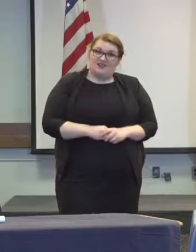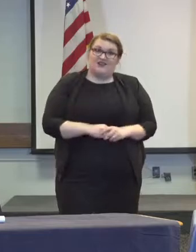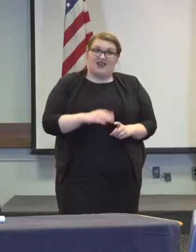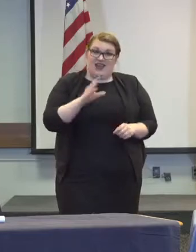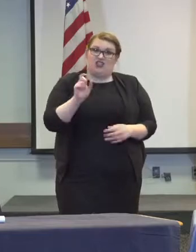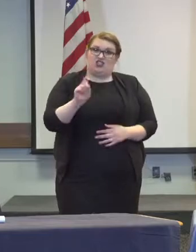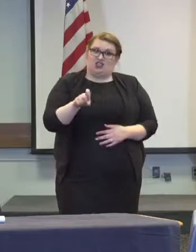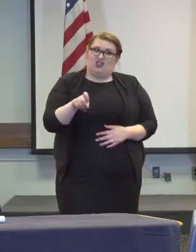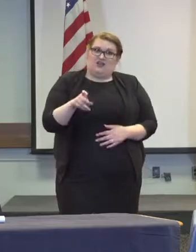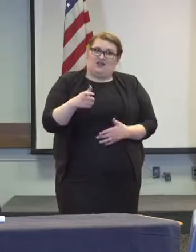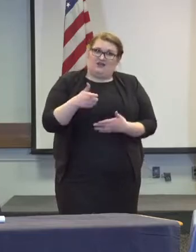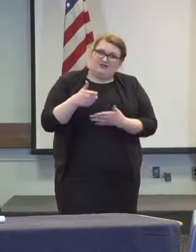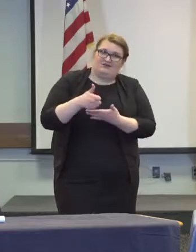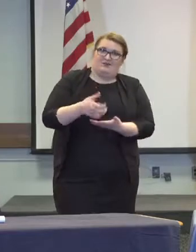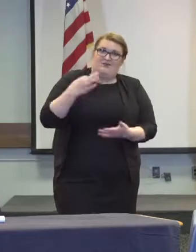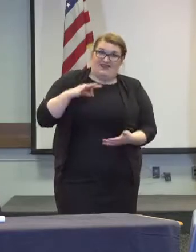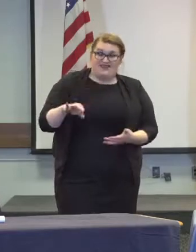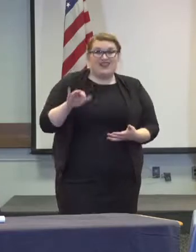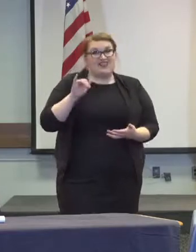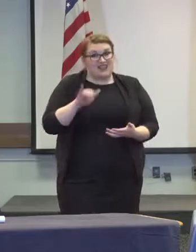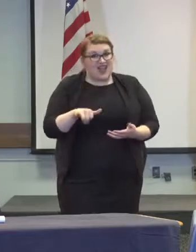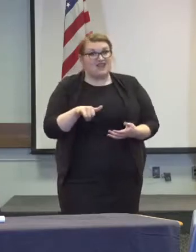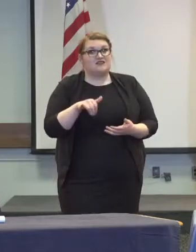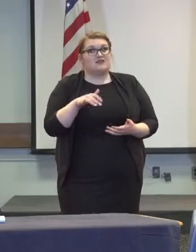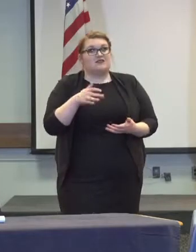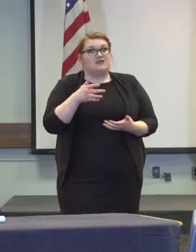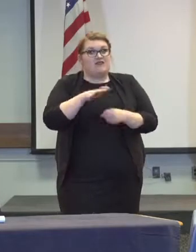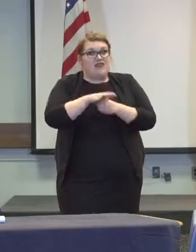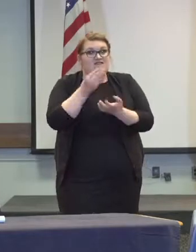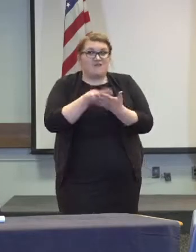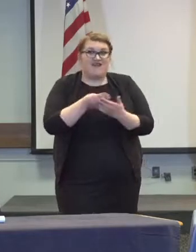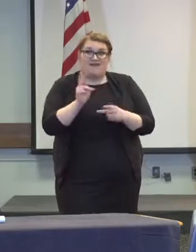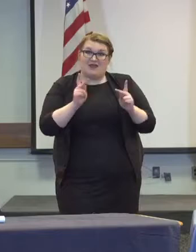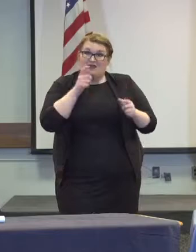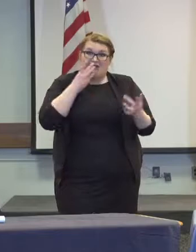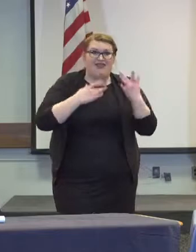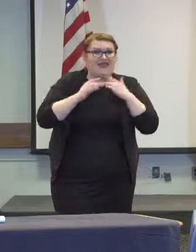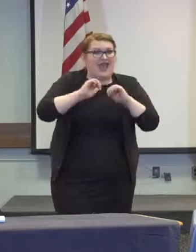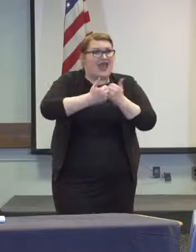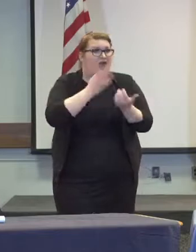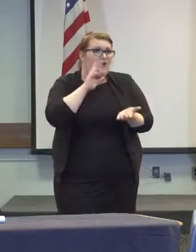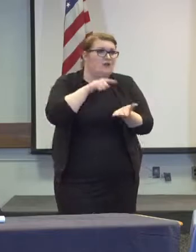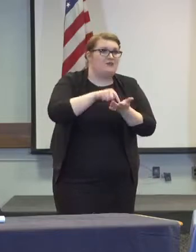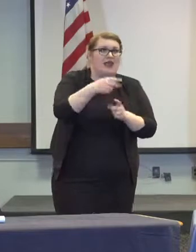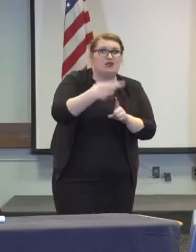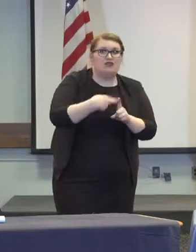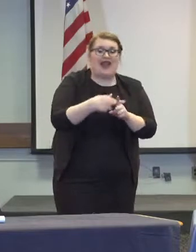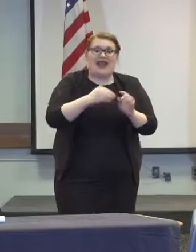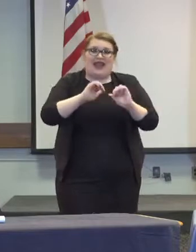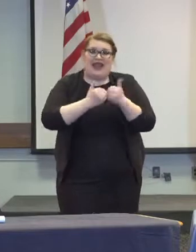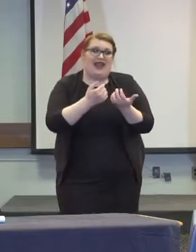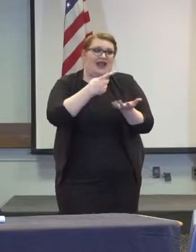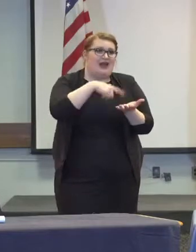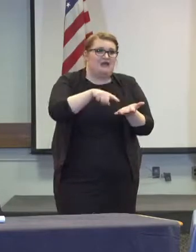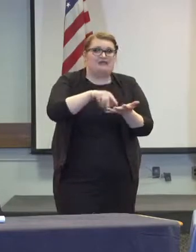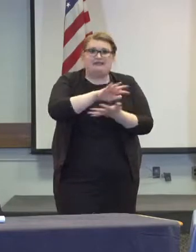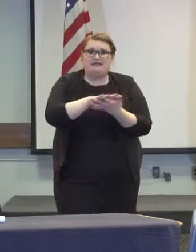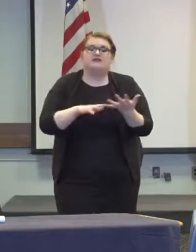make a difference. It is enough money that people who are worried about where they're going to be able to pay their rent or make a mortgage